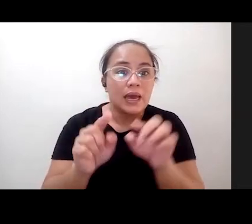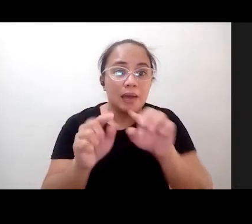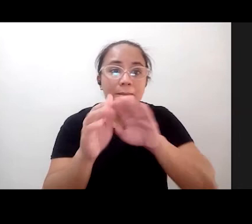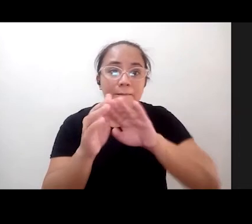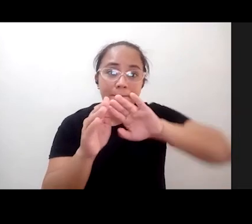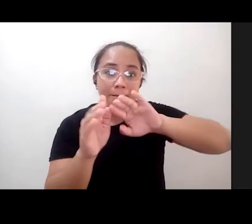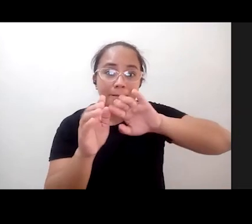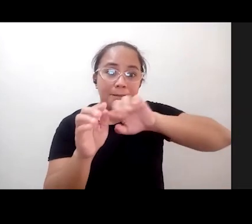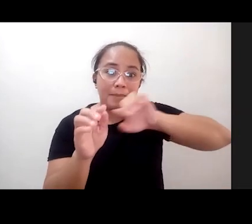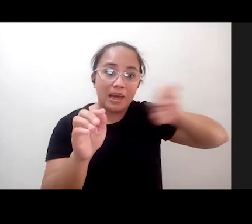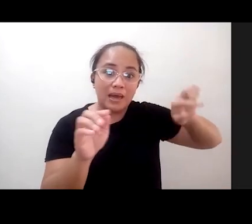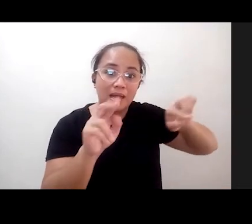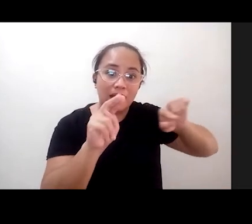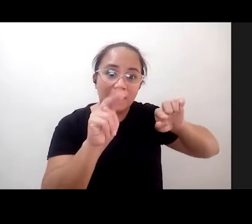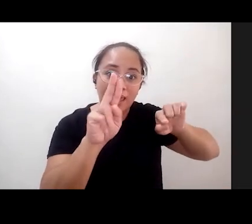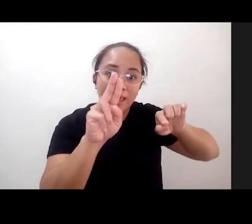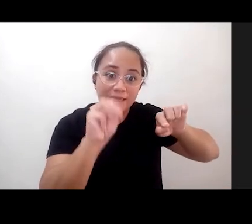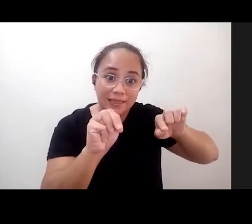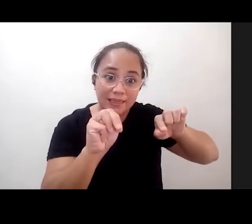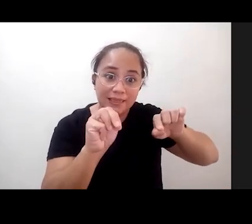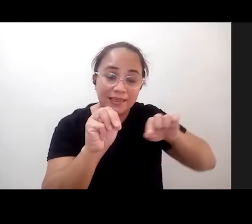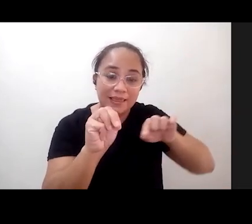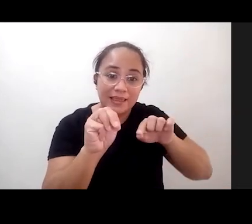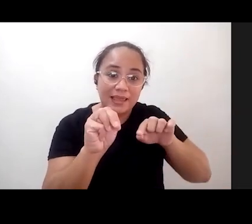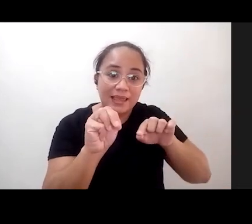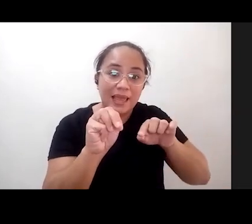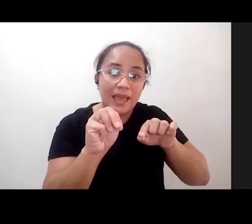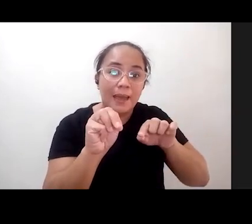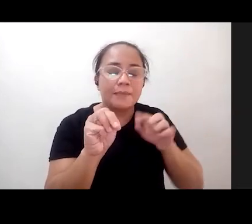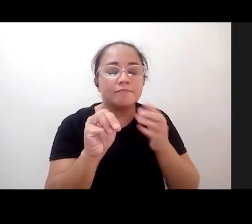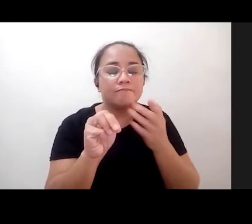number, and then